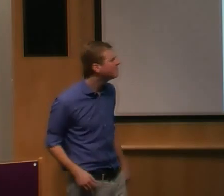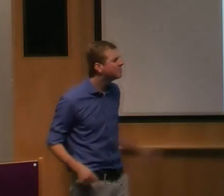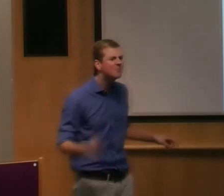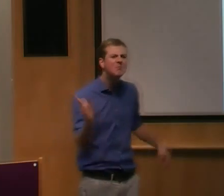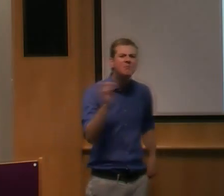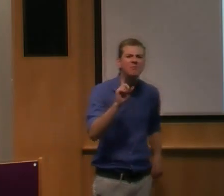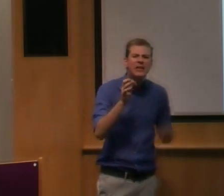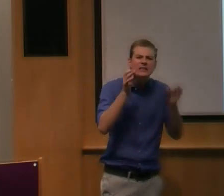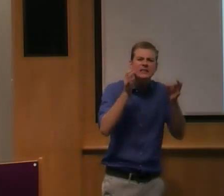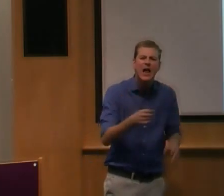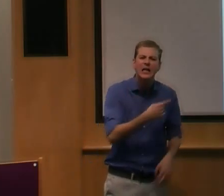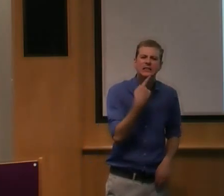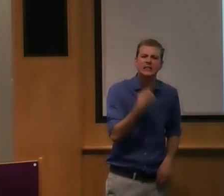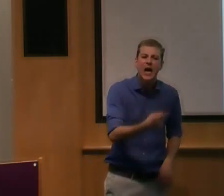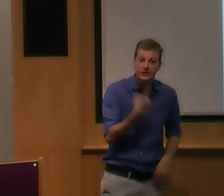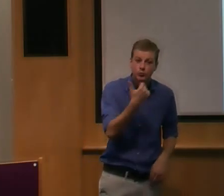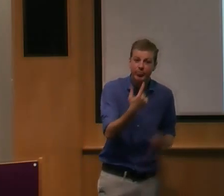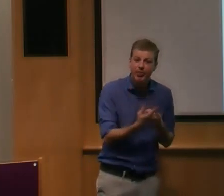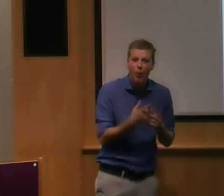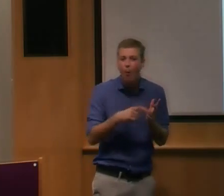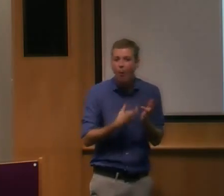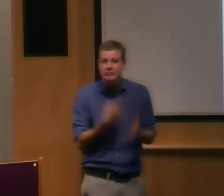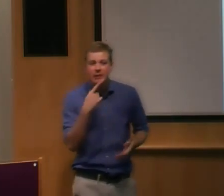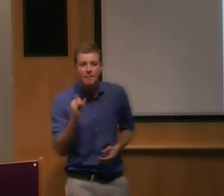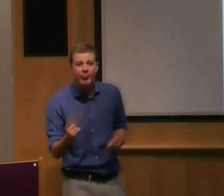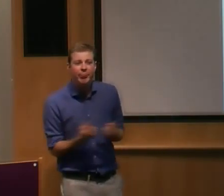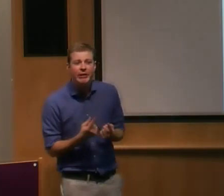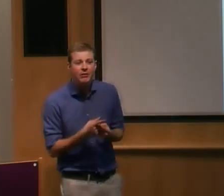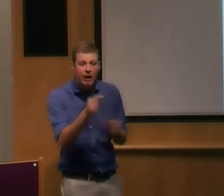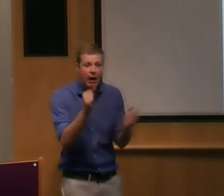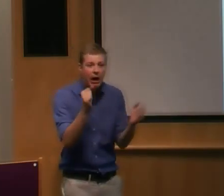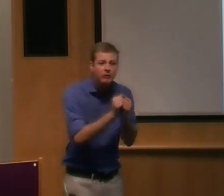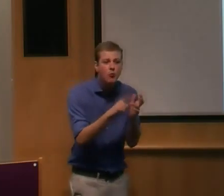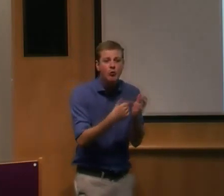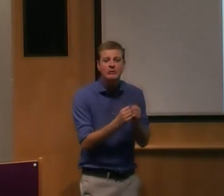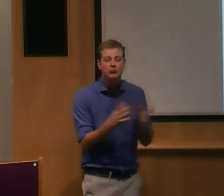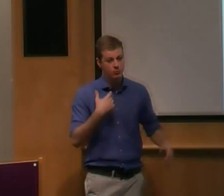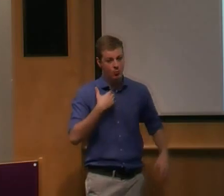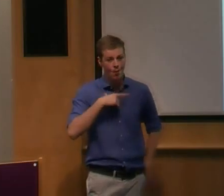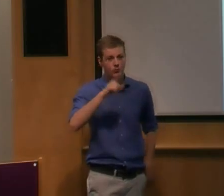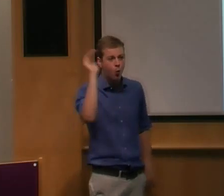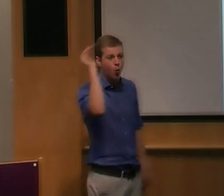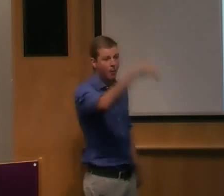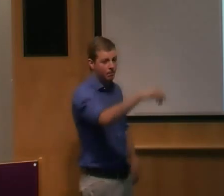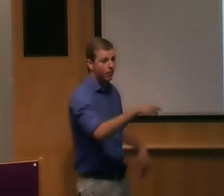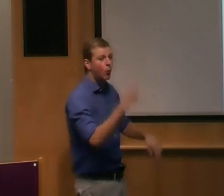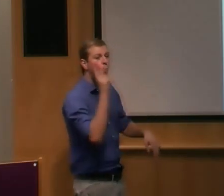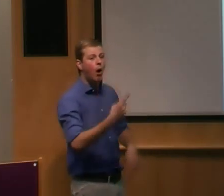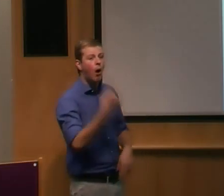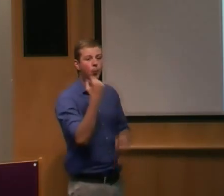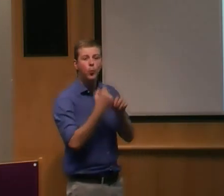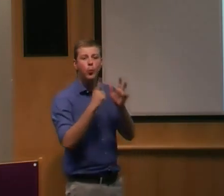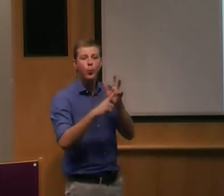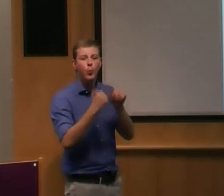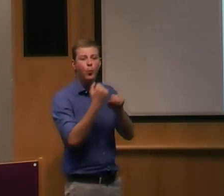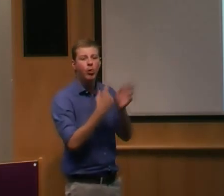You're to go home, and I want you to look at it and make your own judgment on whether you think it's good or bad. Take a look at